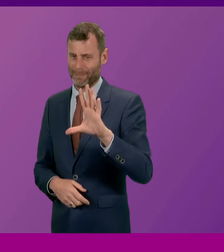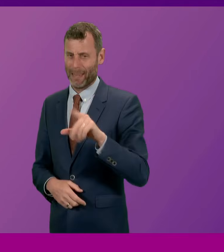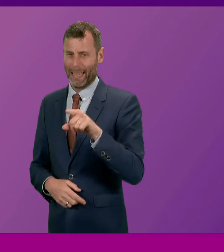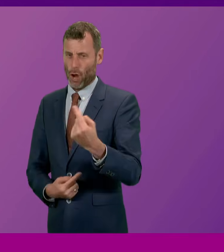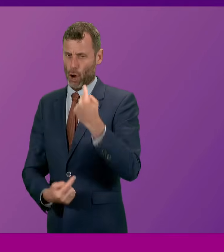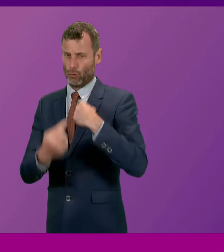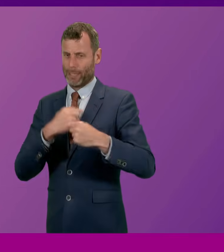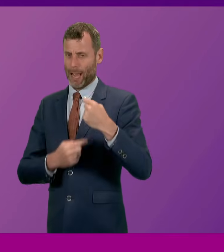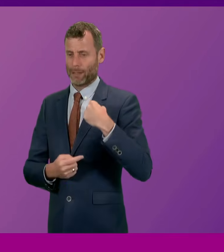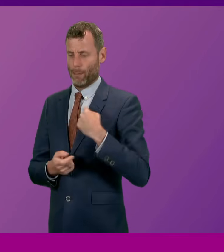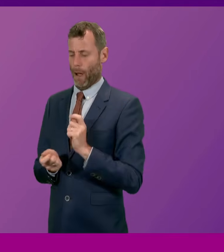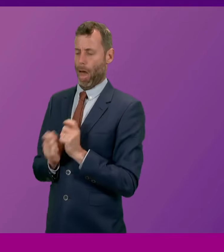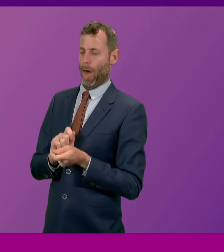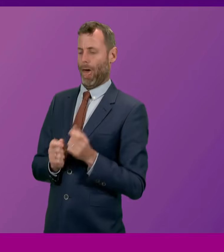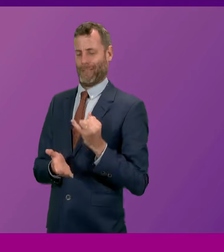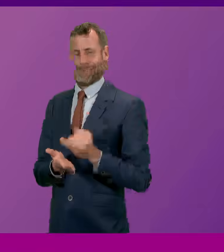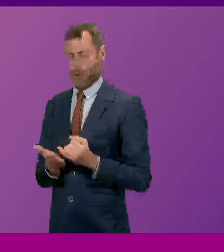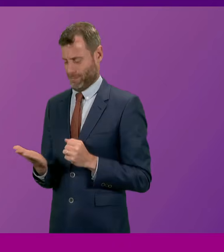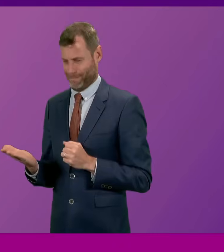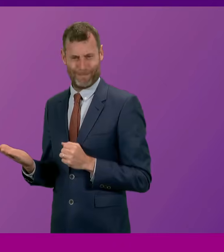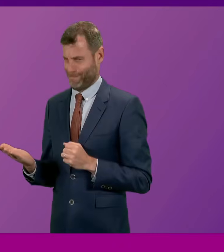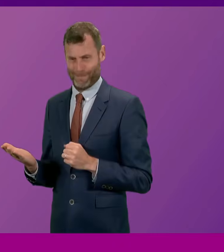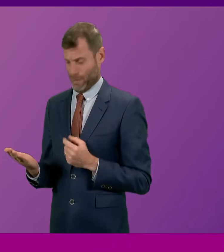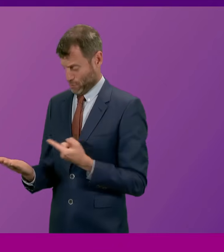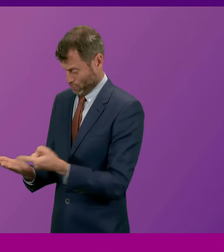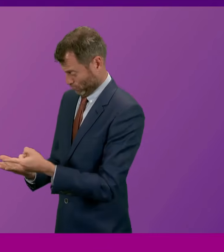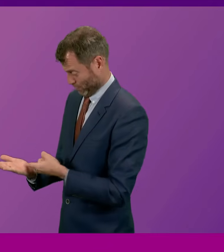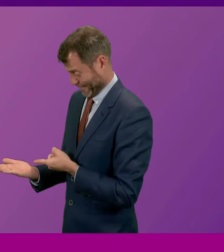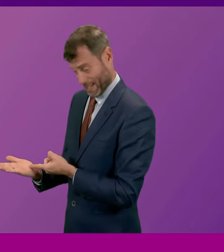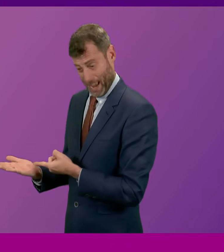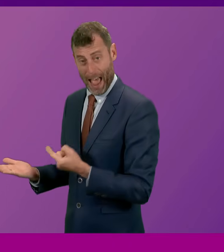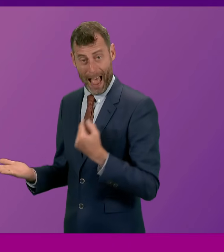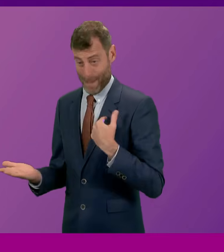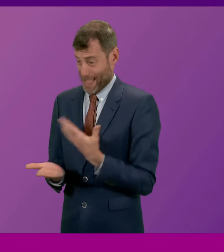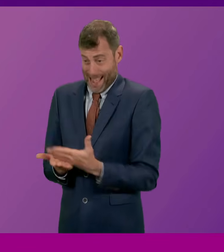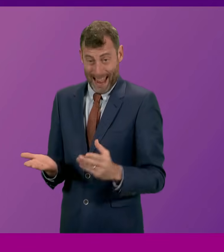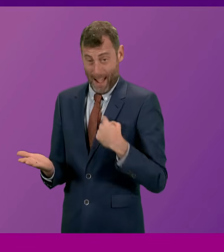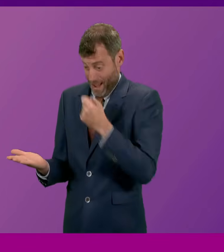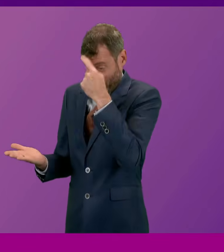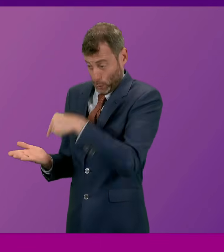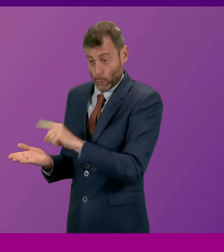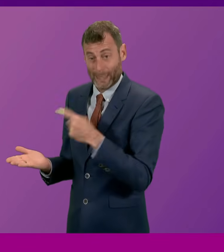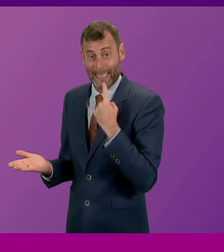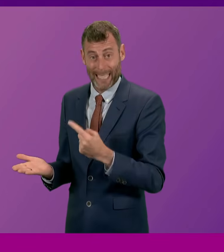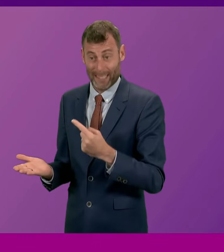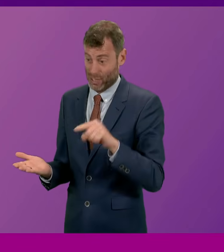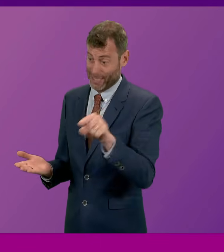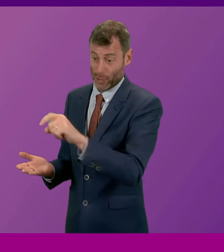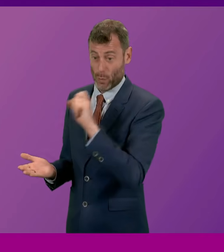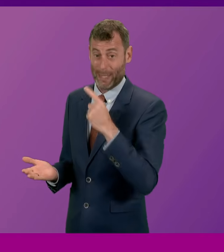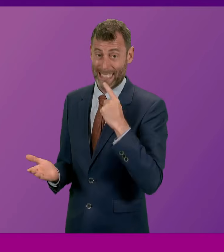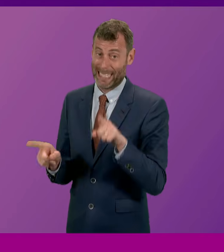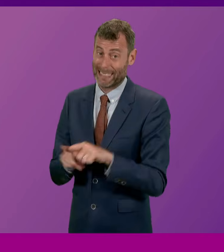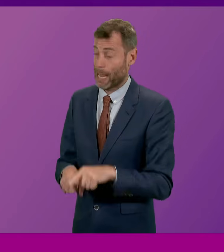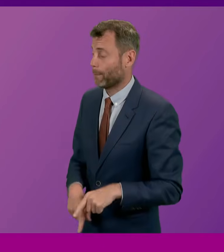document, and I'll let the teachers and pupils of Scotland decide what's in here. My party has long argued that a stricter